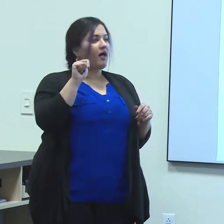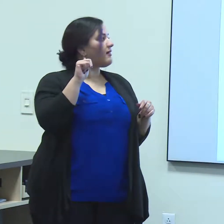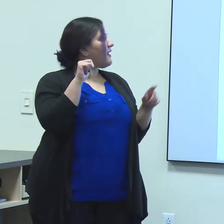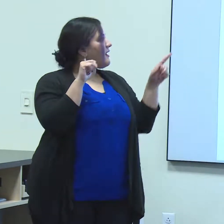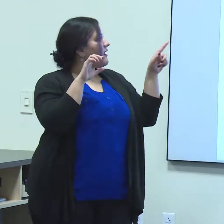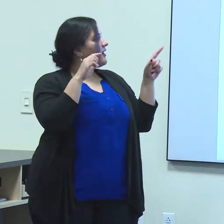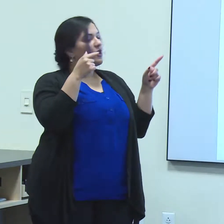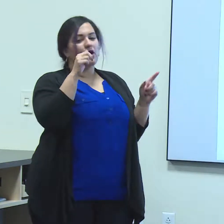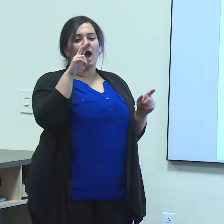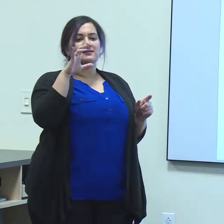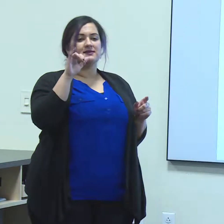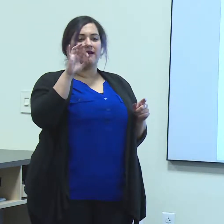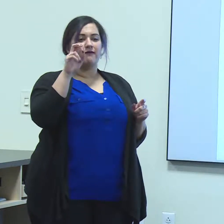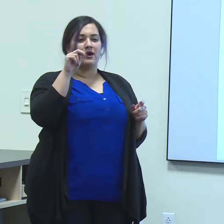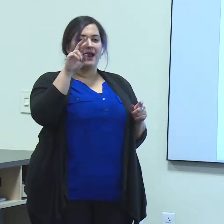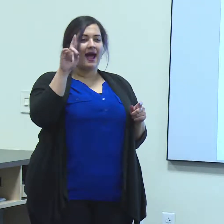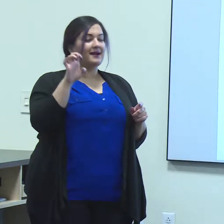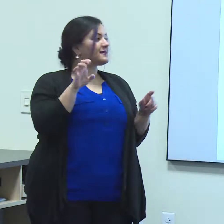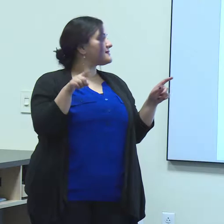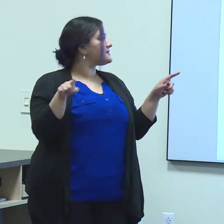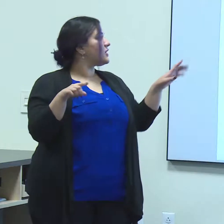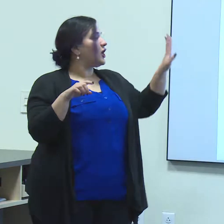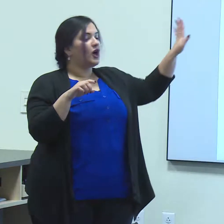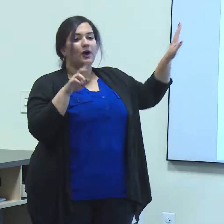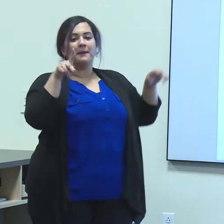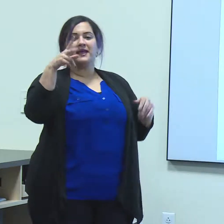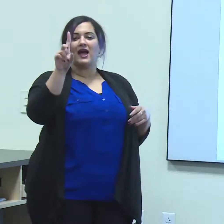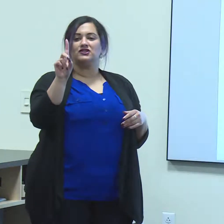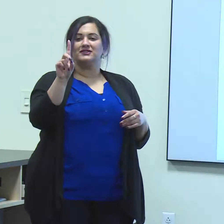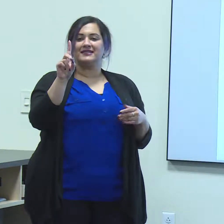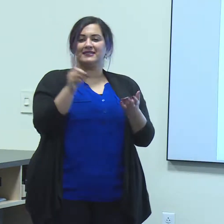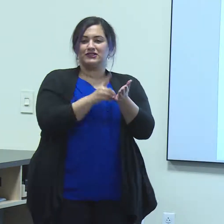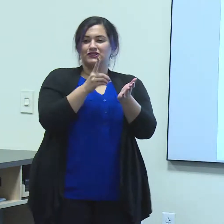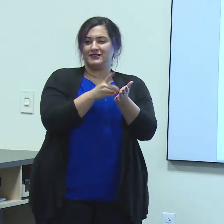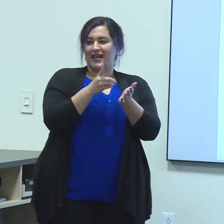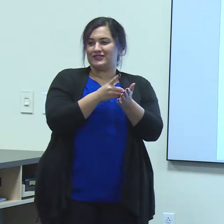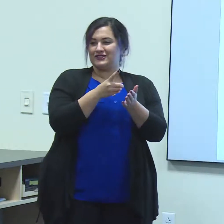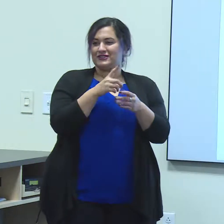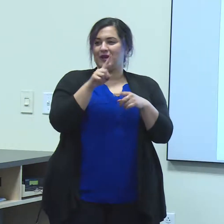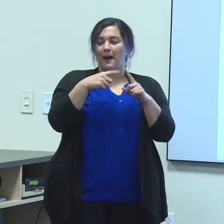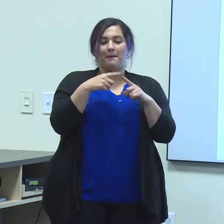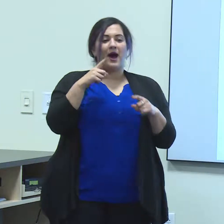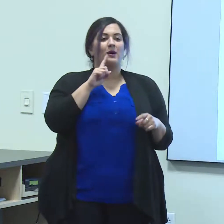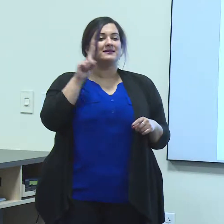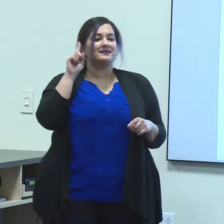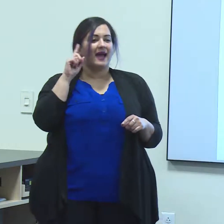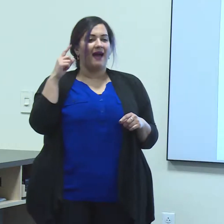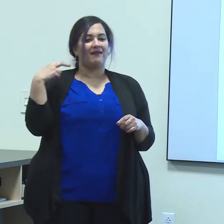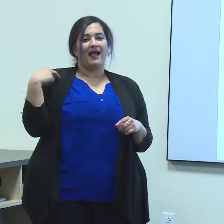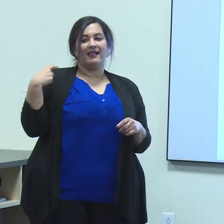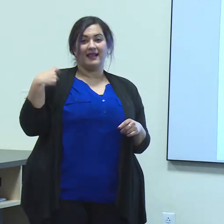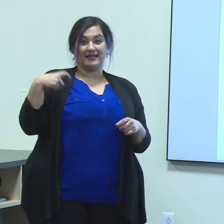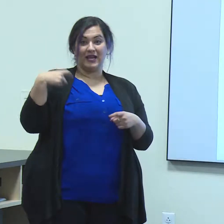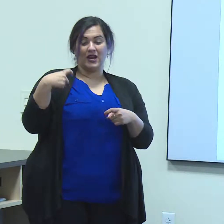This was a quote by Carla Garcia Fernandez. This was from her PhD dissertation about deaf